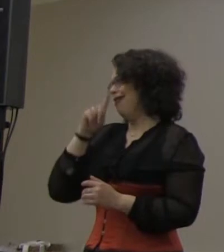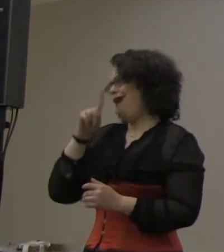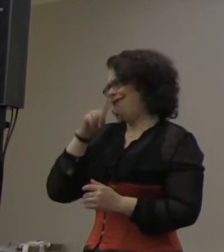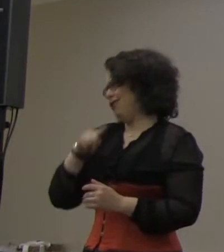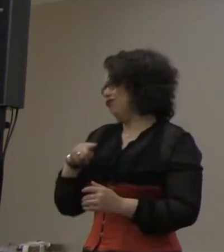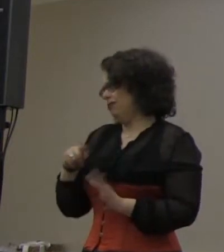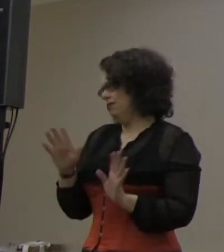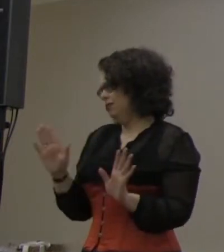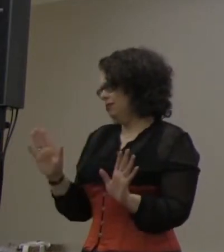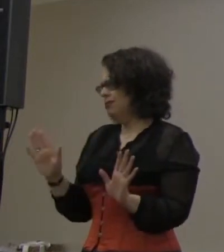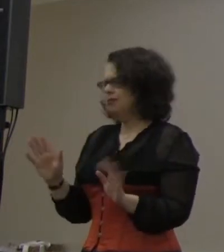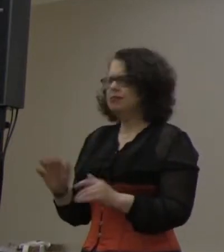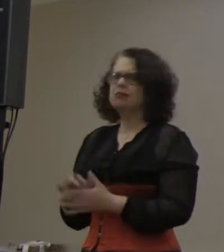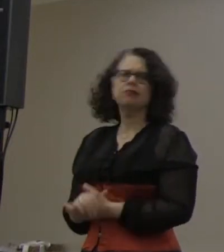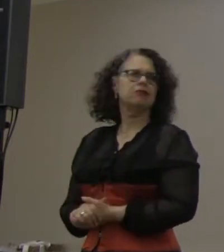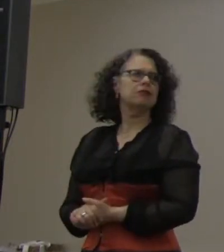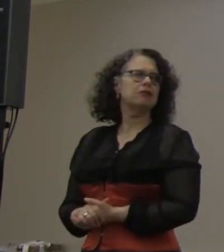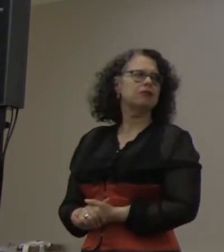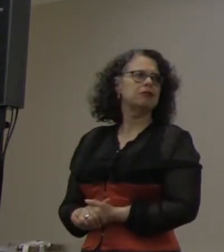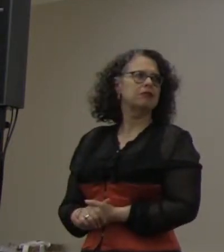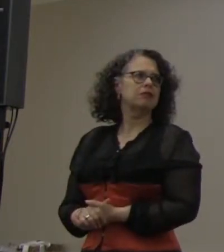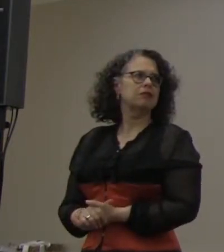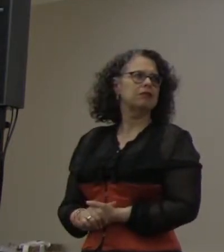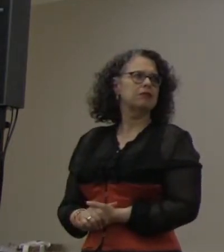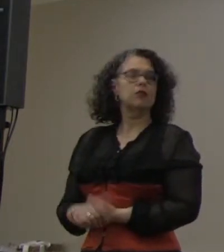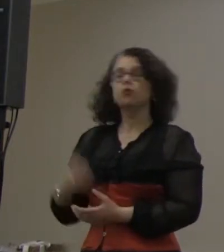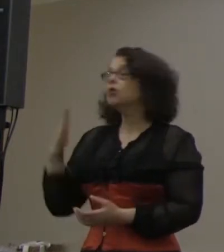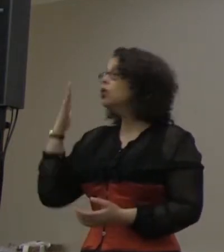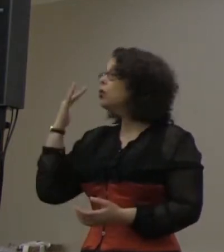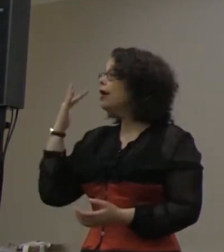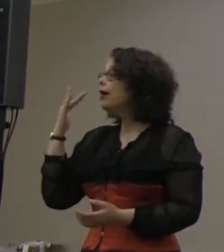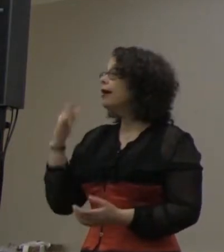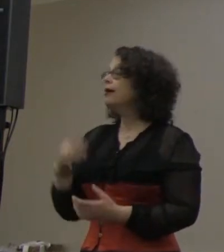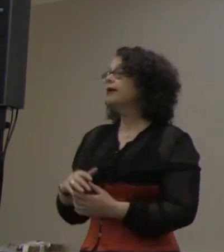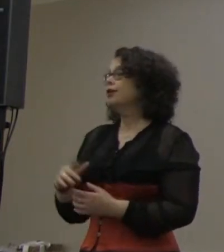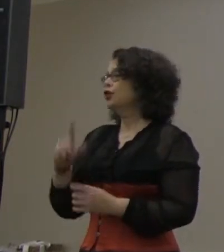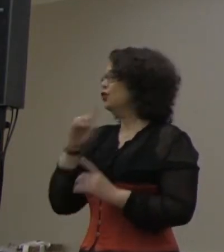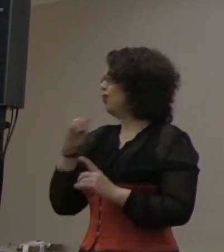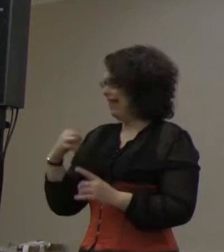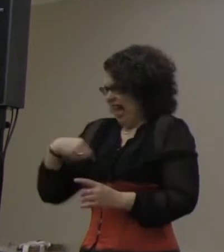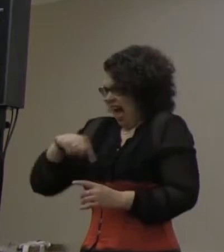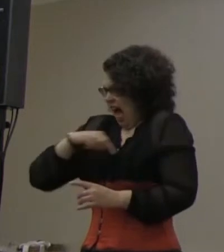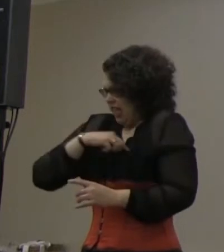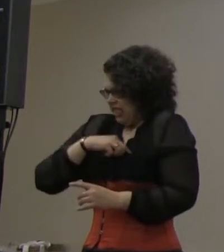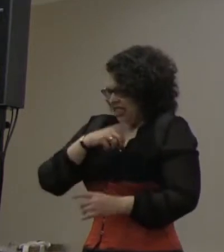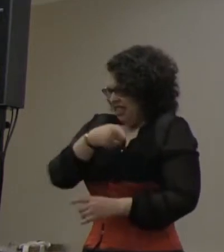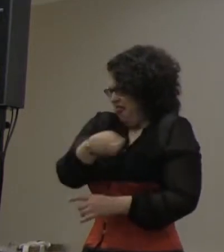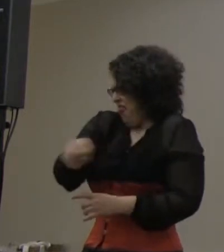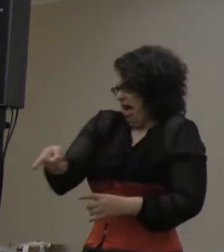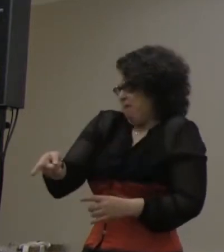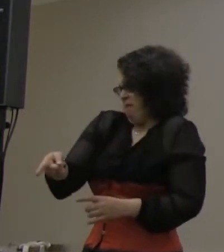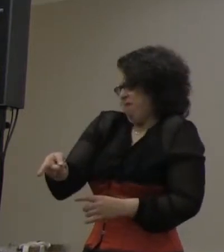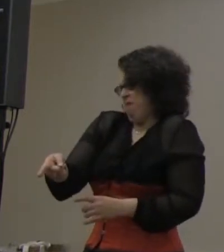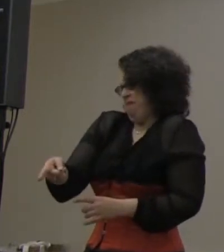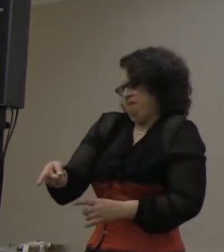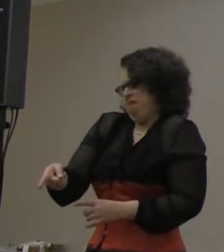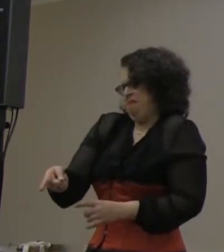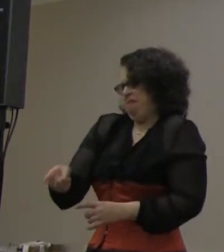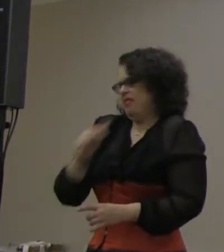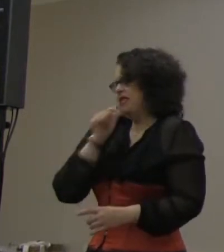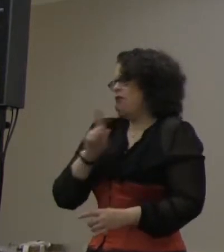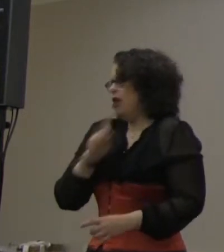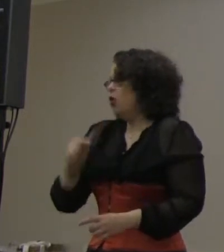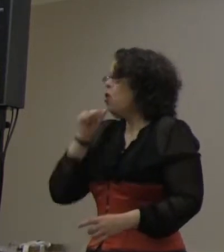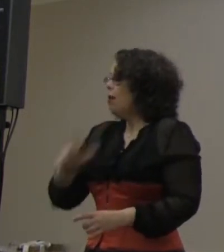artificial. This is very artificial because there is no real us and them. Because women are